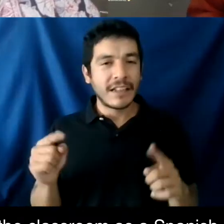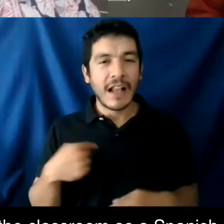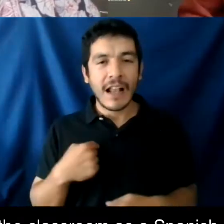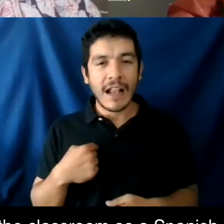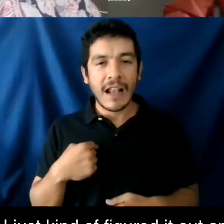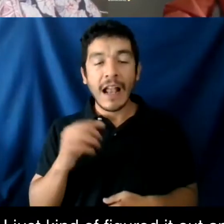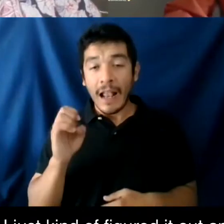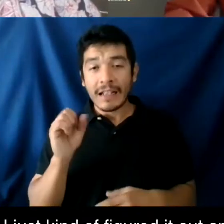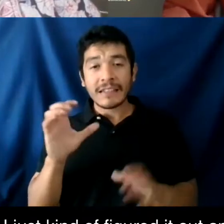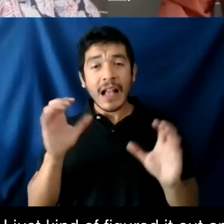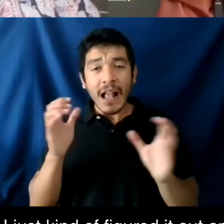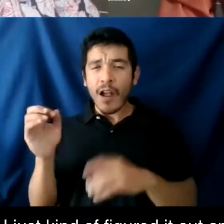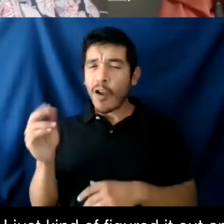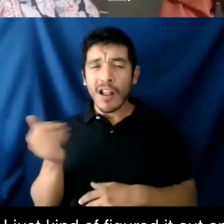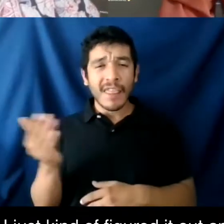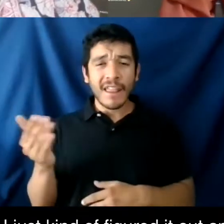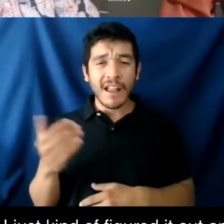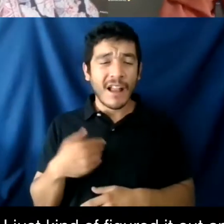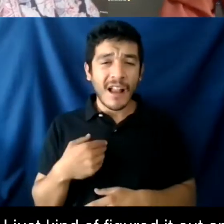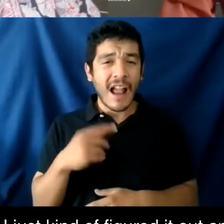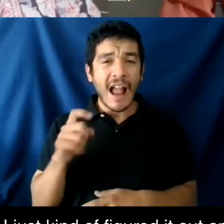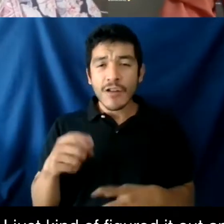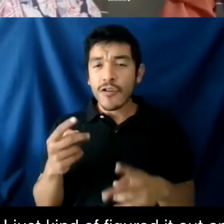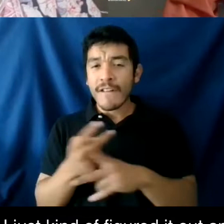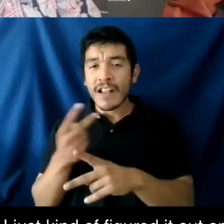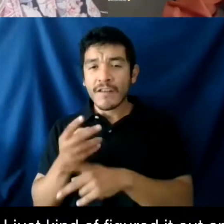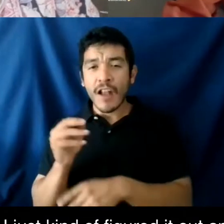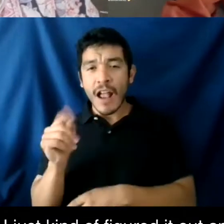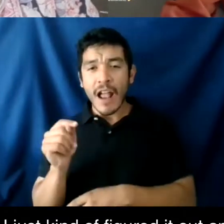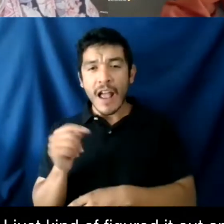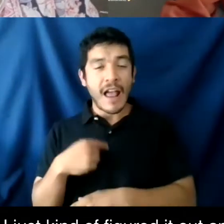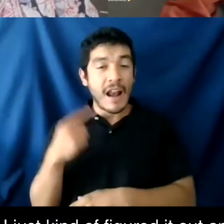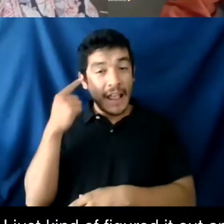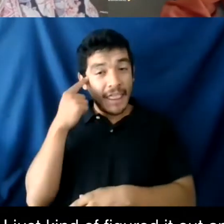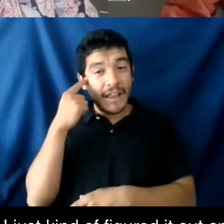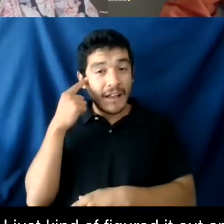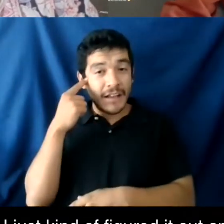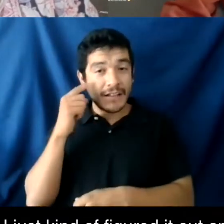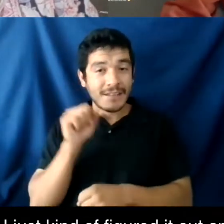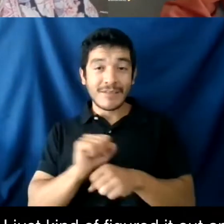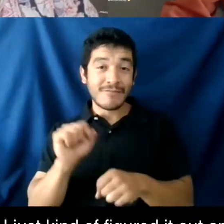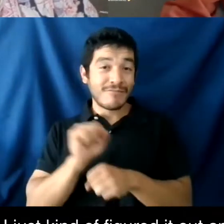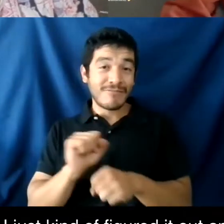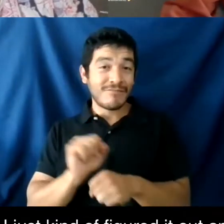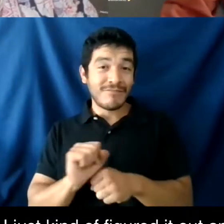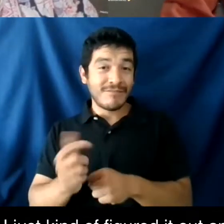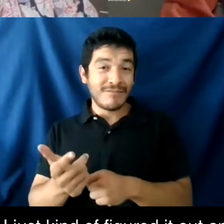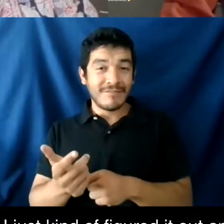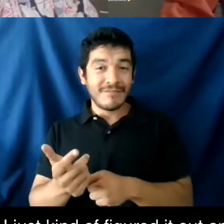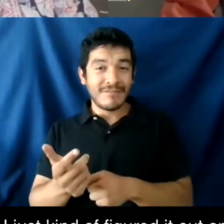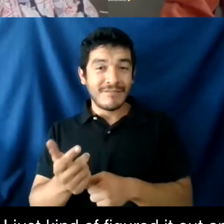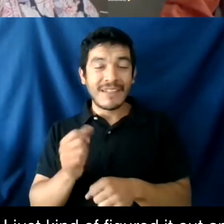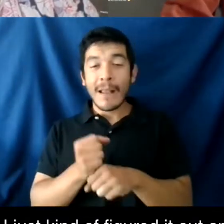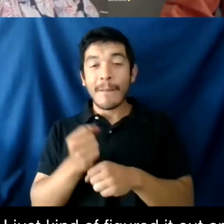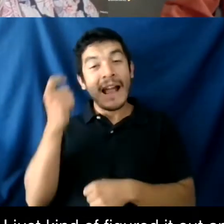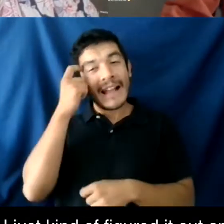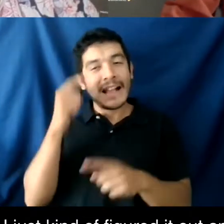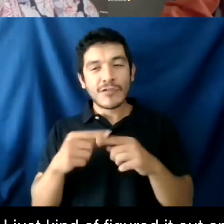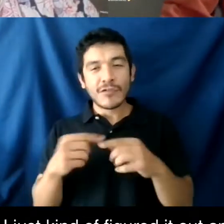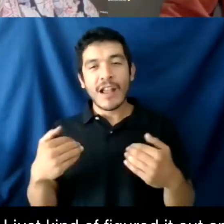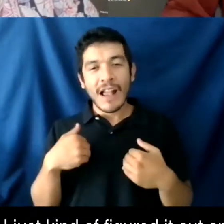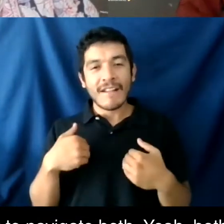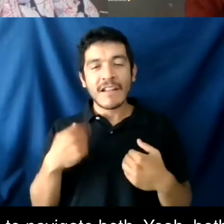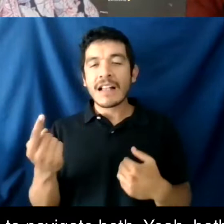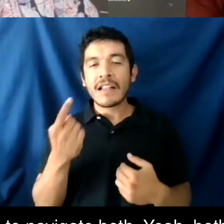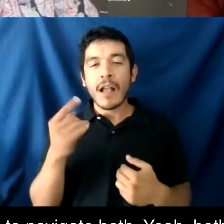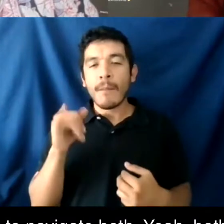ESL classes or anything. I just kind of figured it out, and I think it would just make sense to have